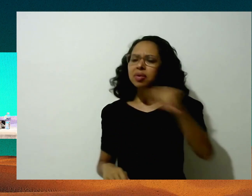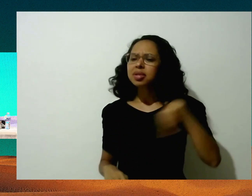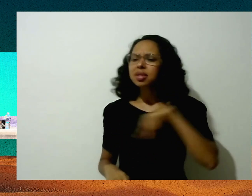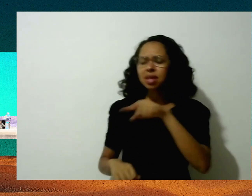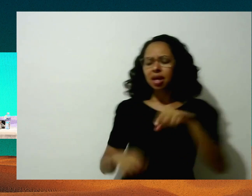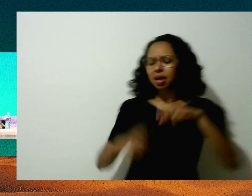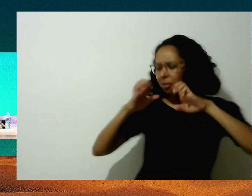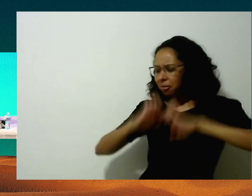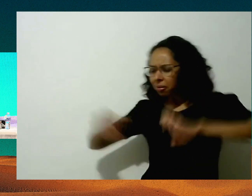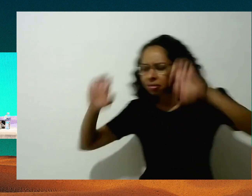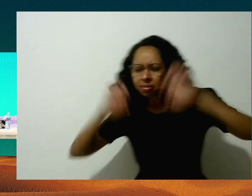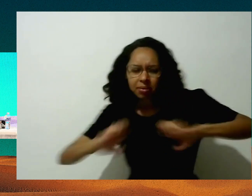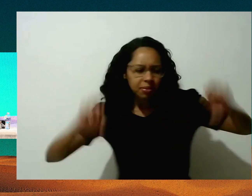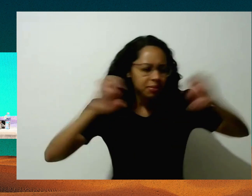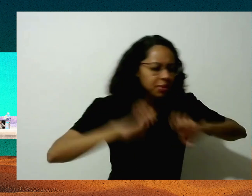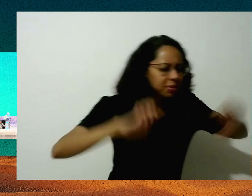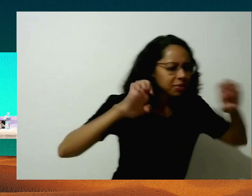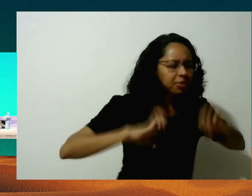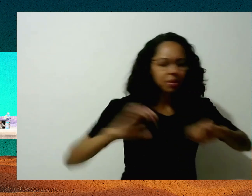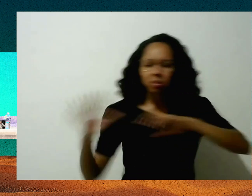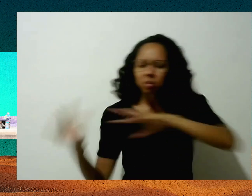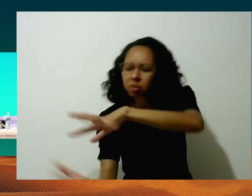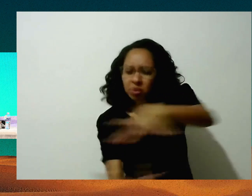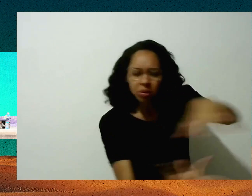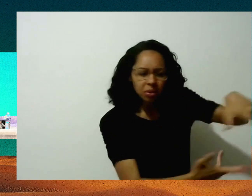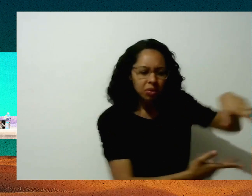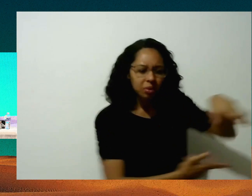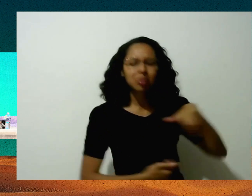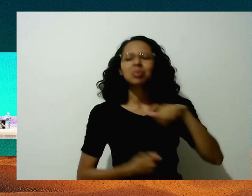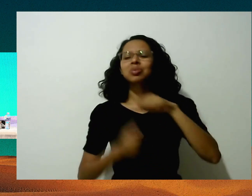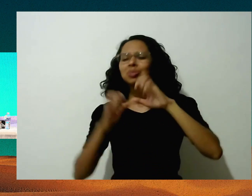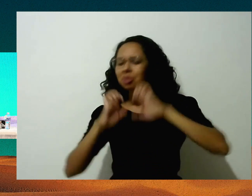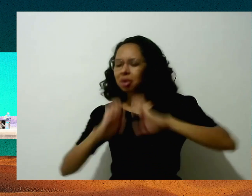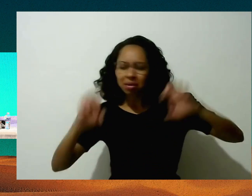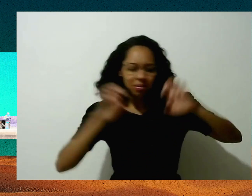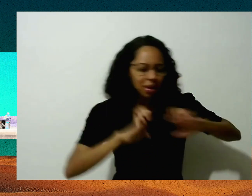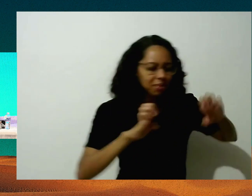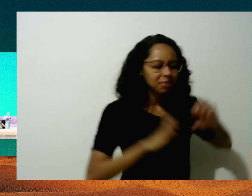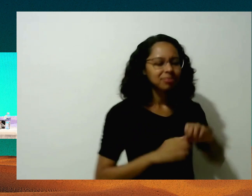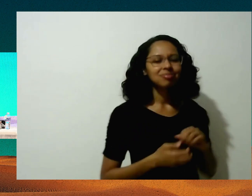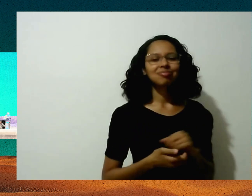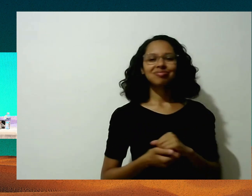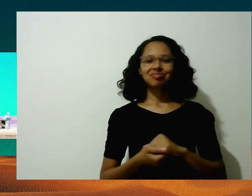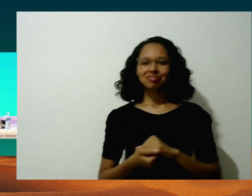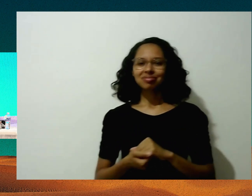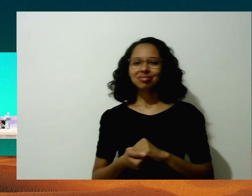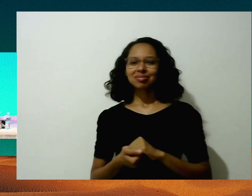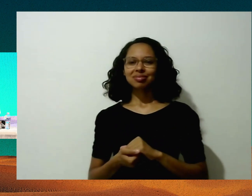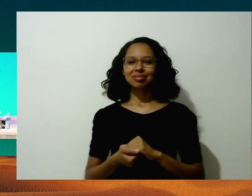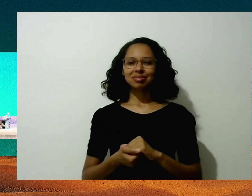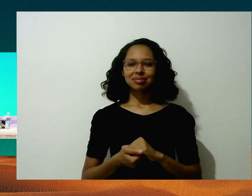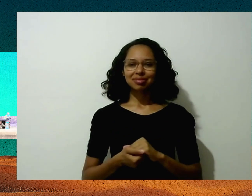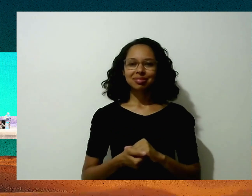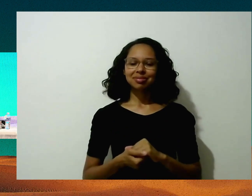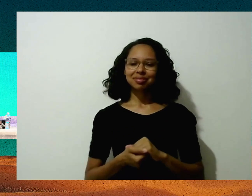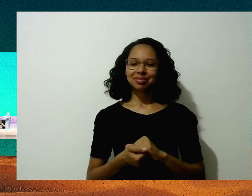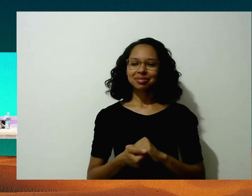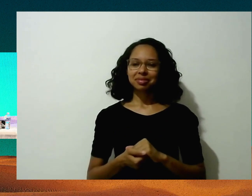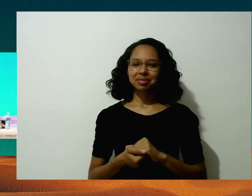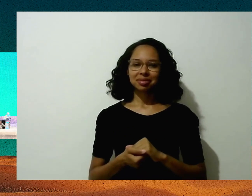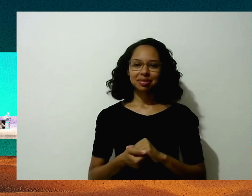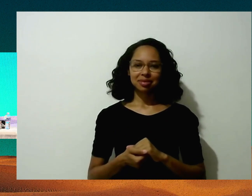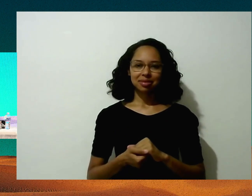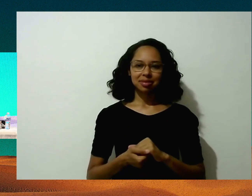toda criatura. Verse 15 says, and He said to them, go into all the world and preach the gospel to every creature. E quem crer